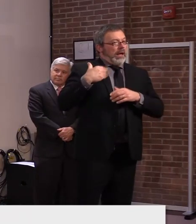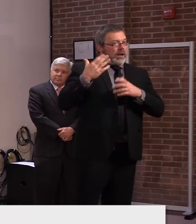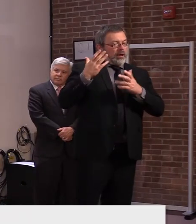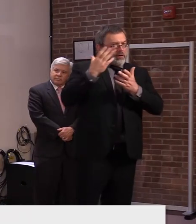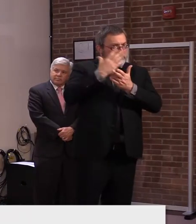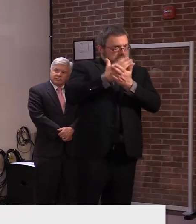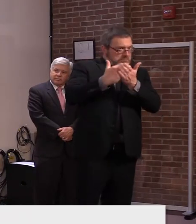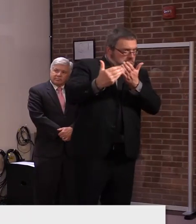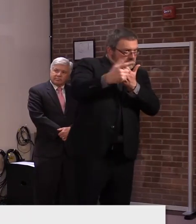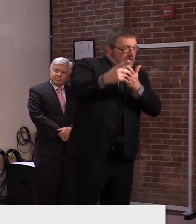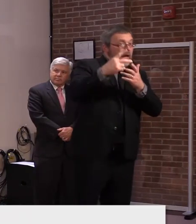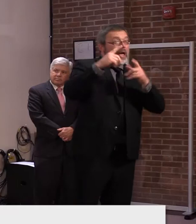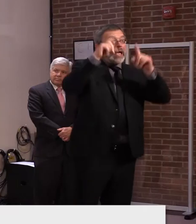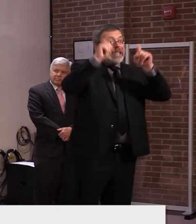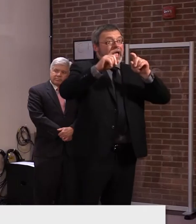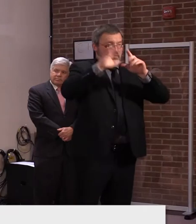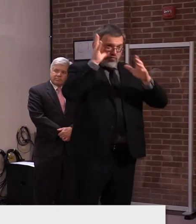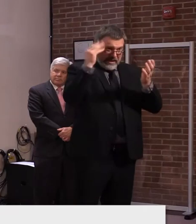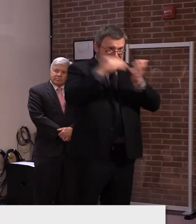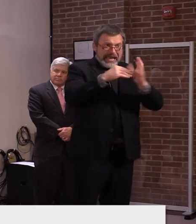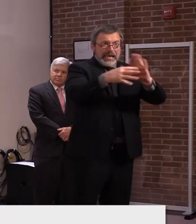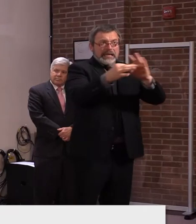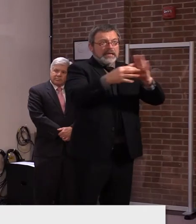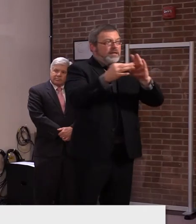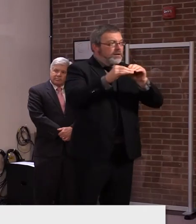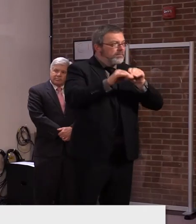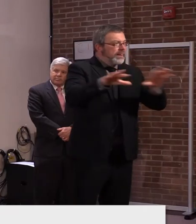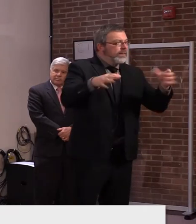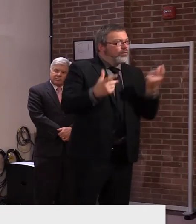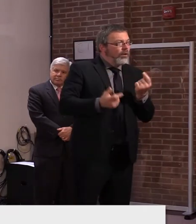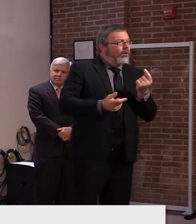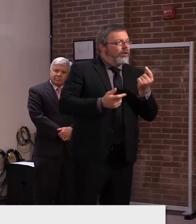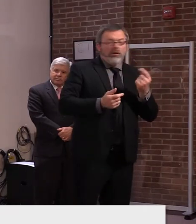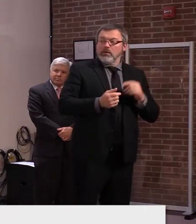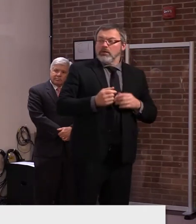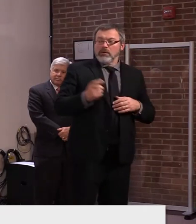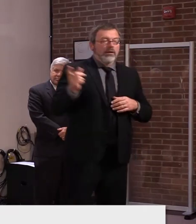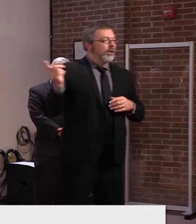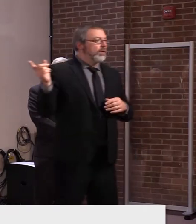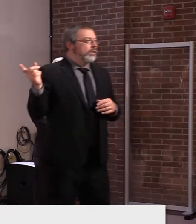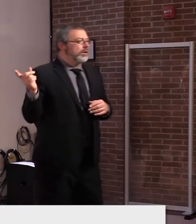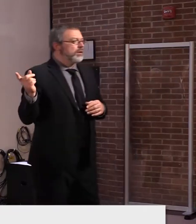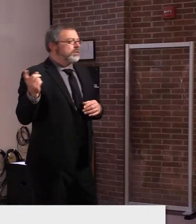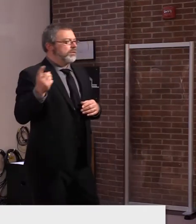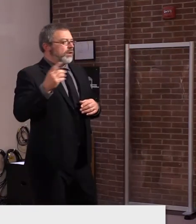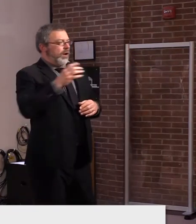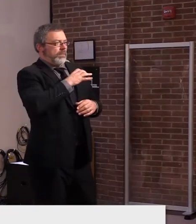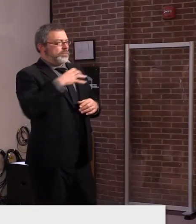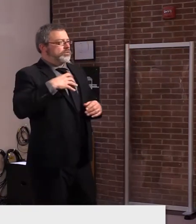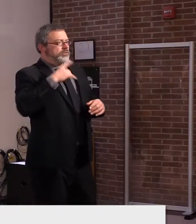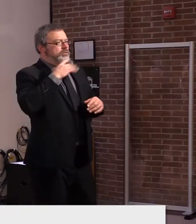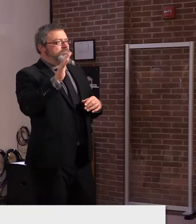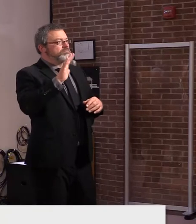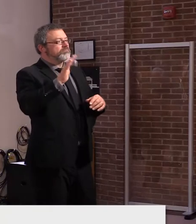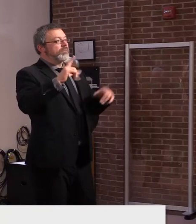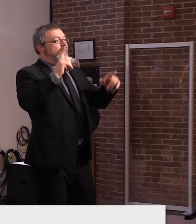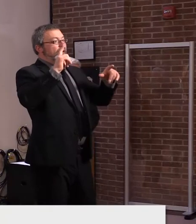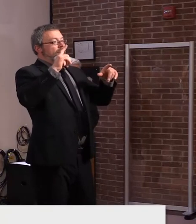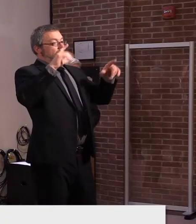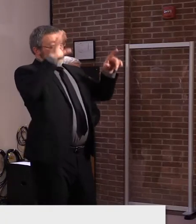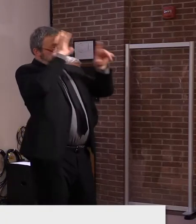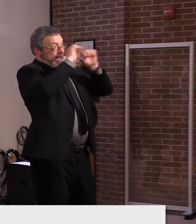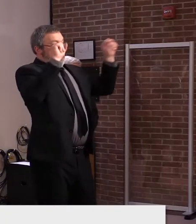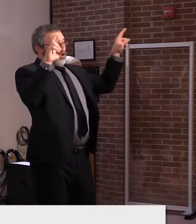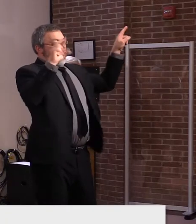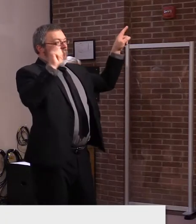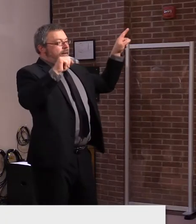district basis. They have to sign up and get ready. I mean, I've had superintendents reach out to me over the weekend, like, we want it like yesterday kind of thing, and others are a little more cautious. So I